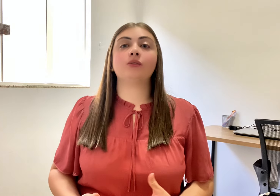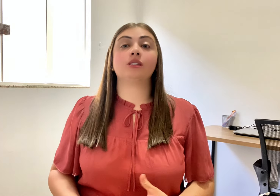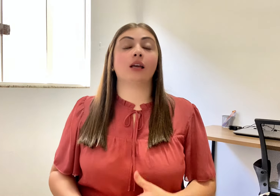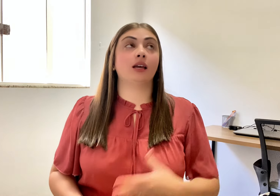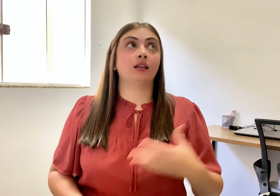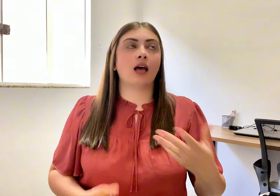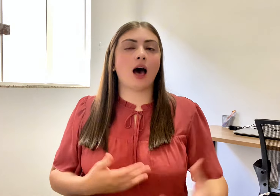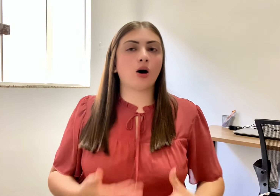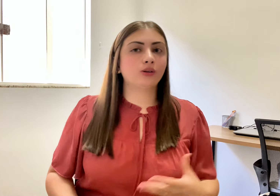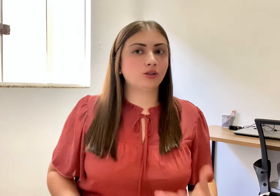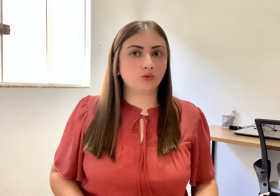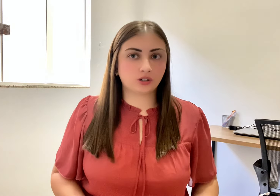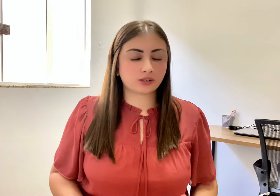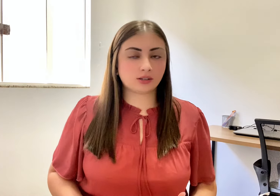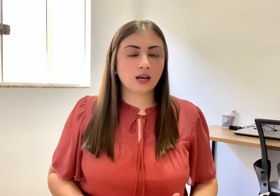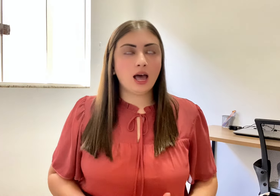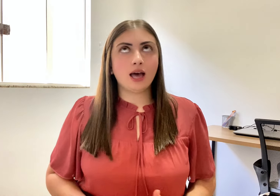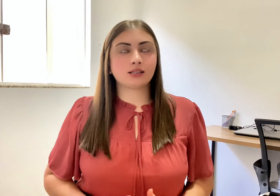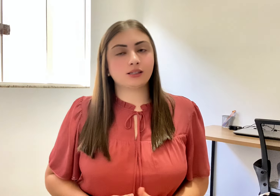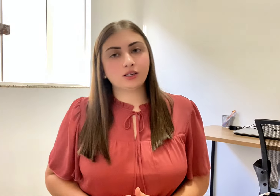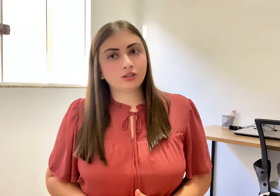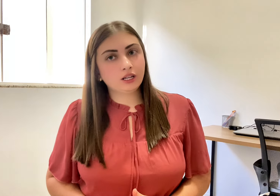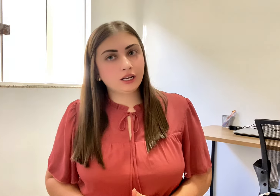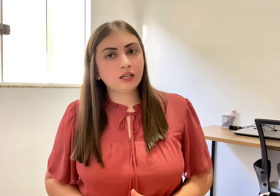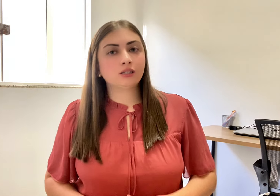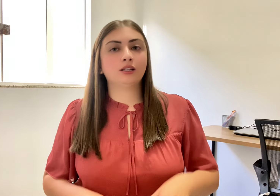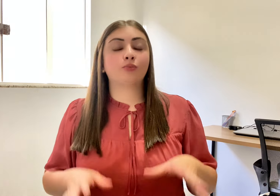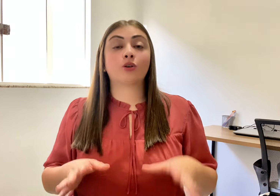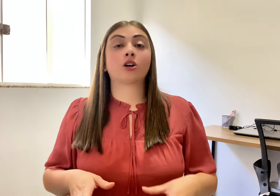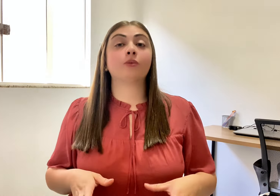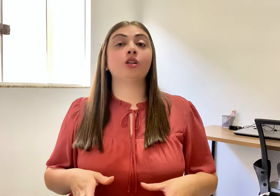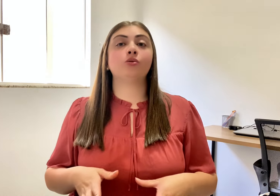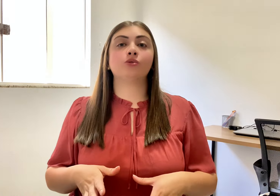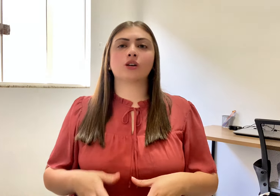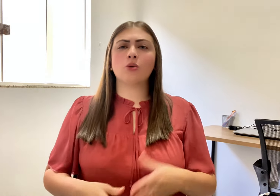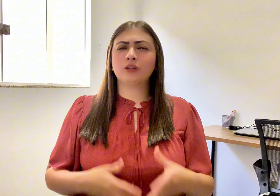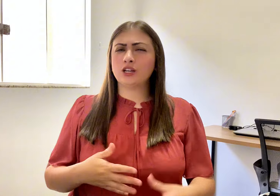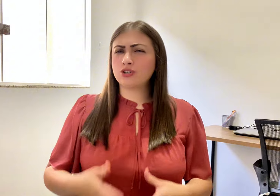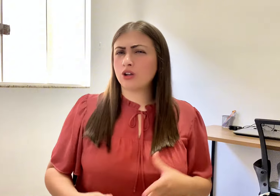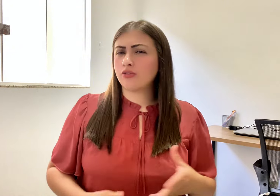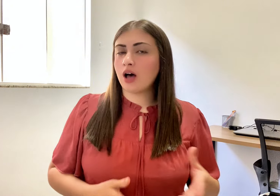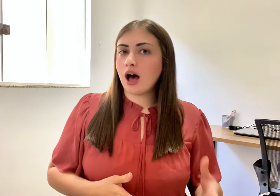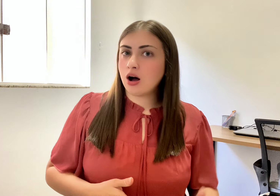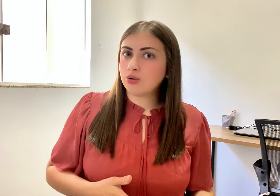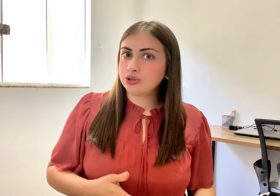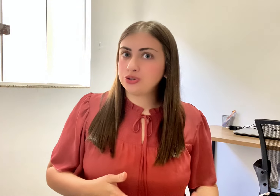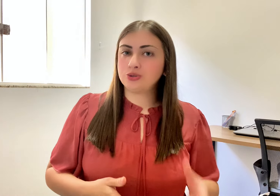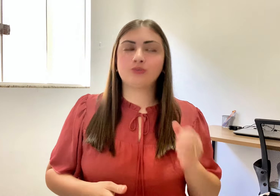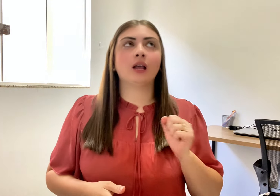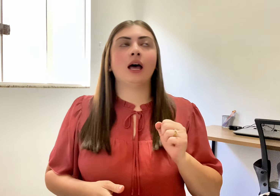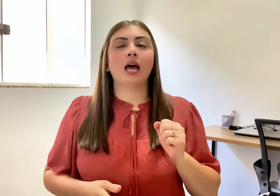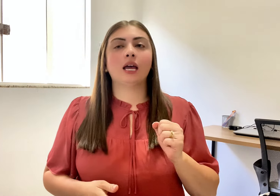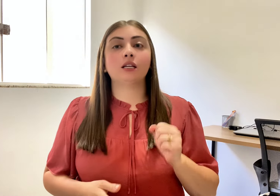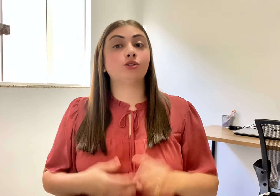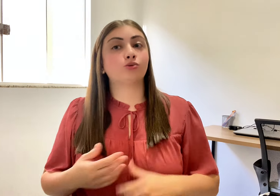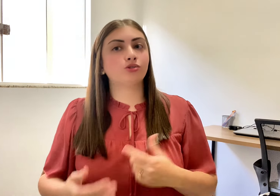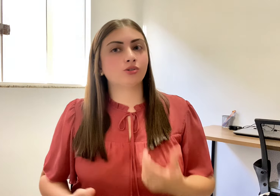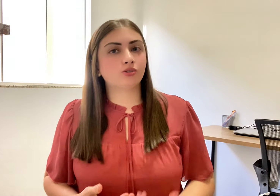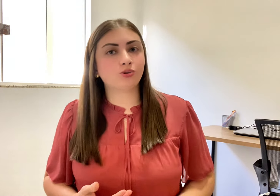is and how it works. Essentially, the program uses a combination of audio and instructions to